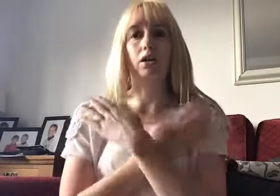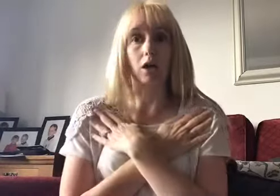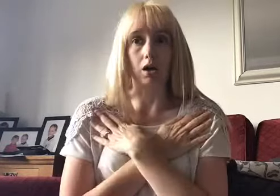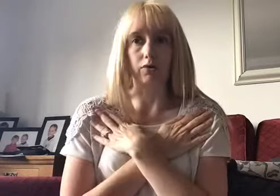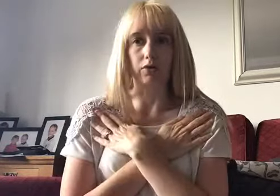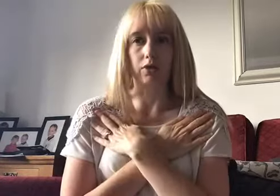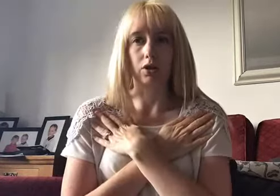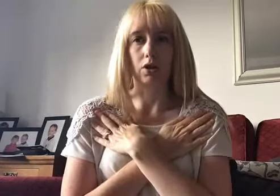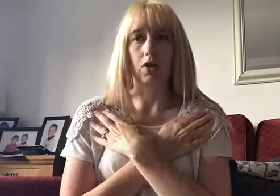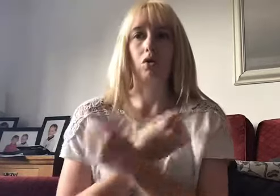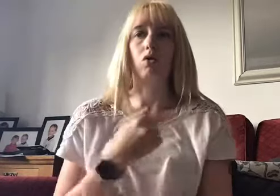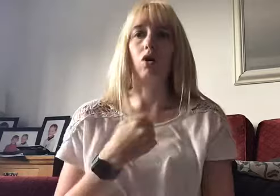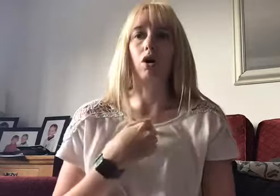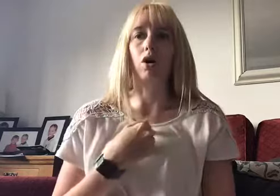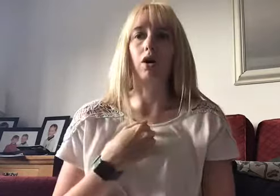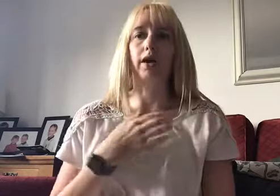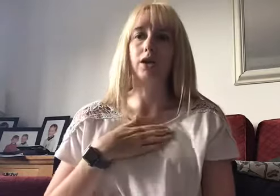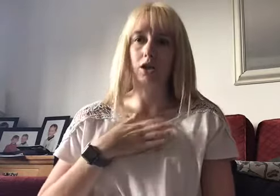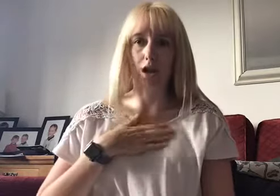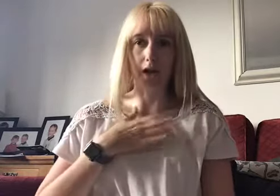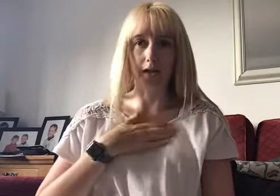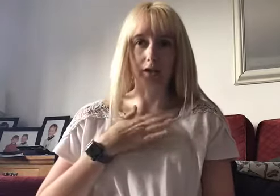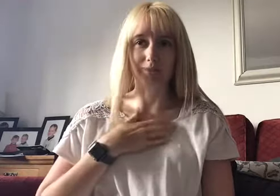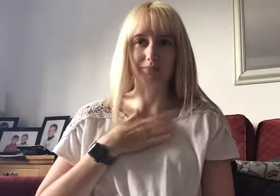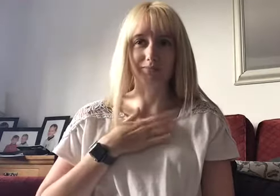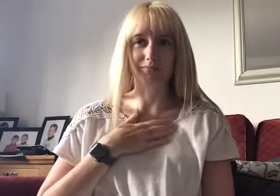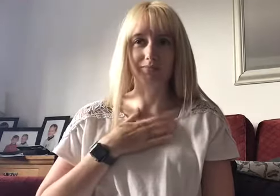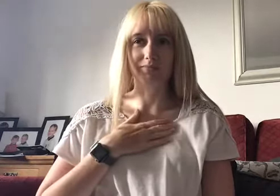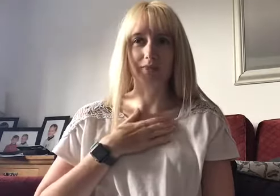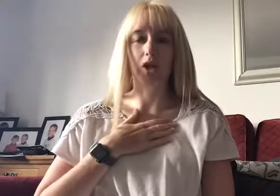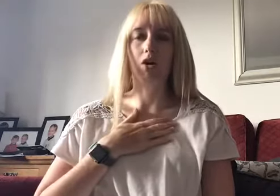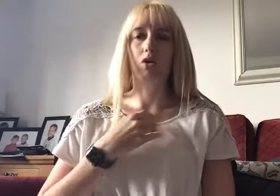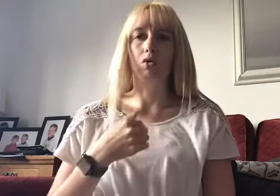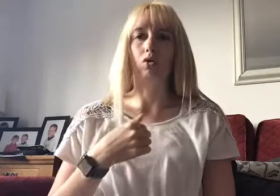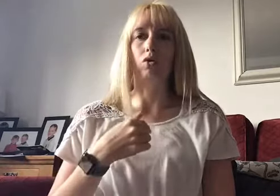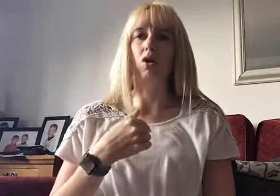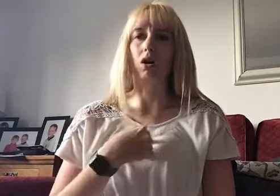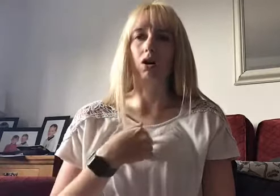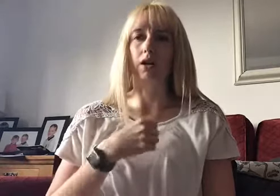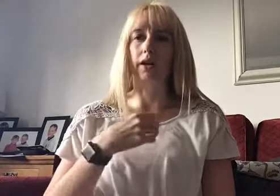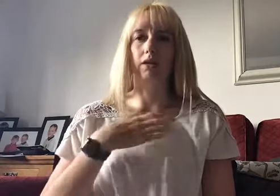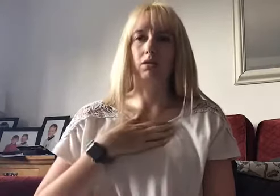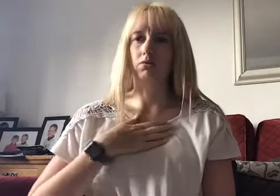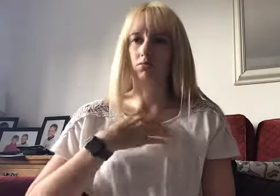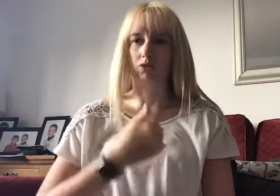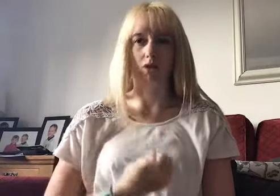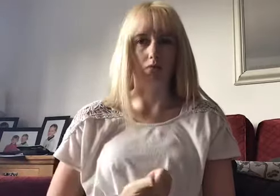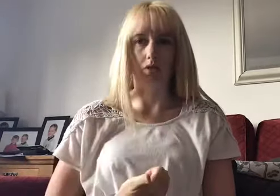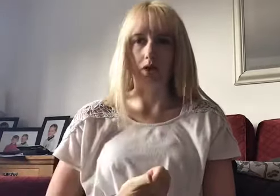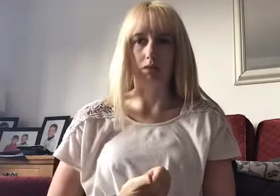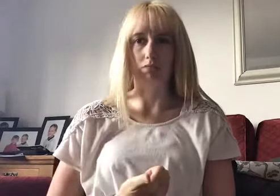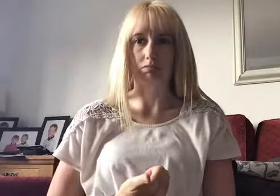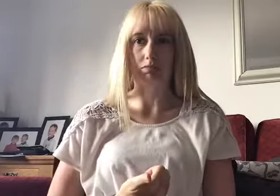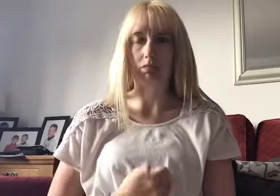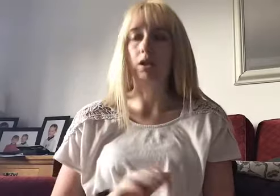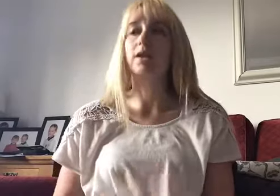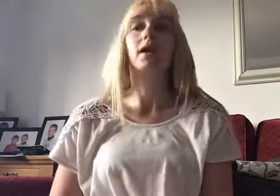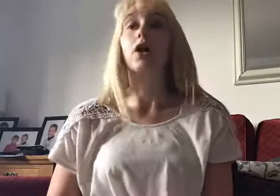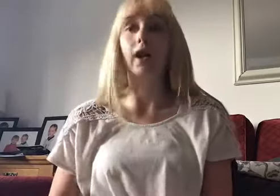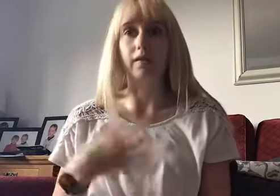love or I like or I don't like. Okay, so